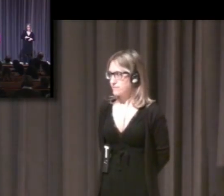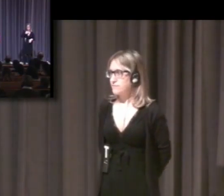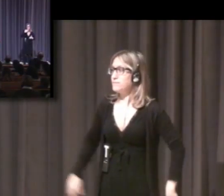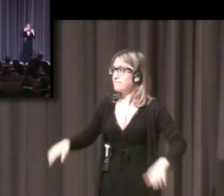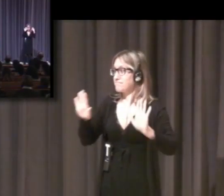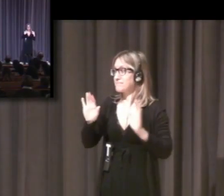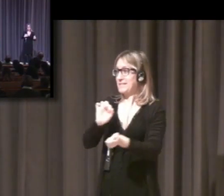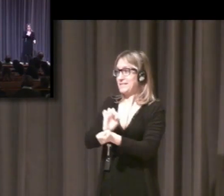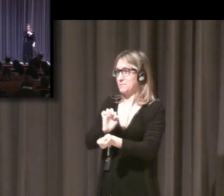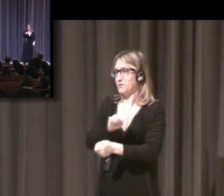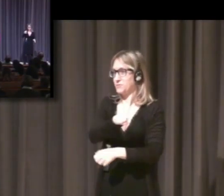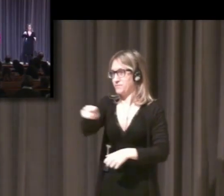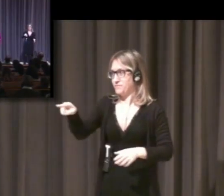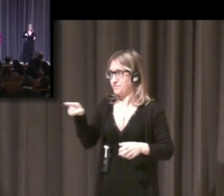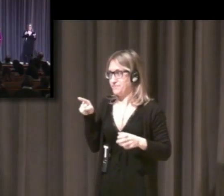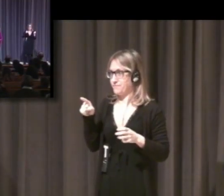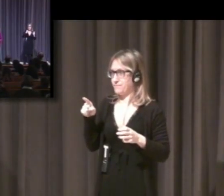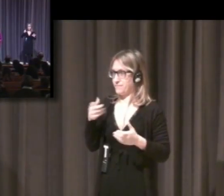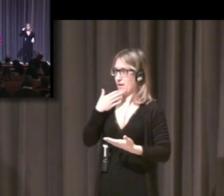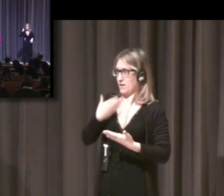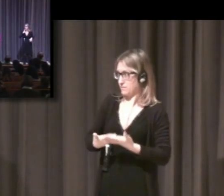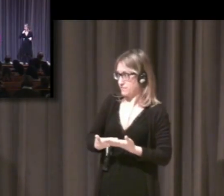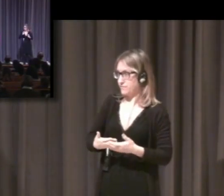who are deaf,